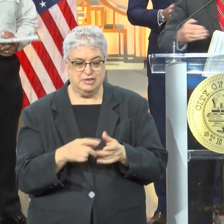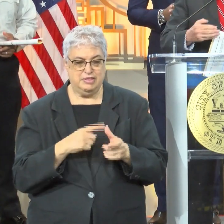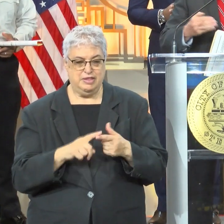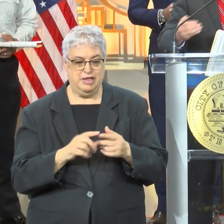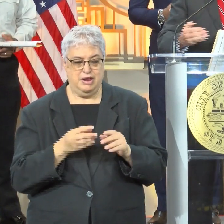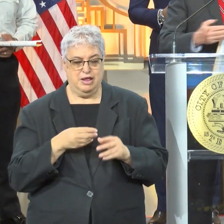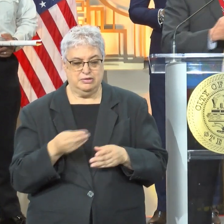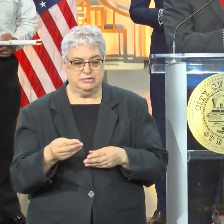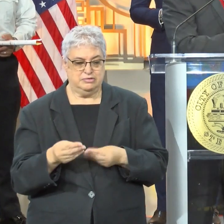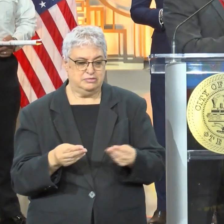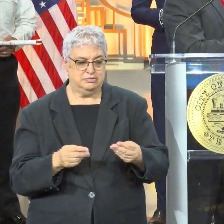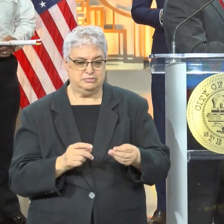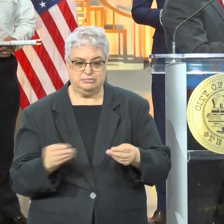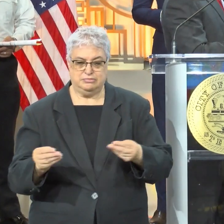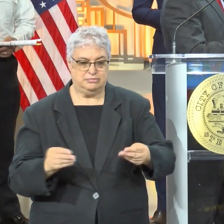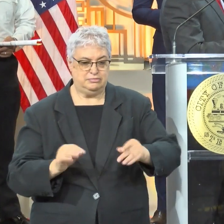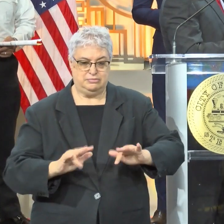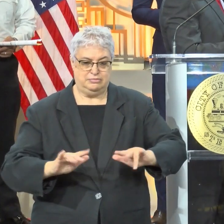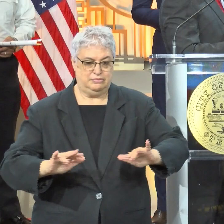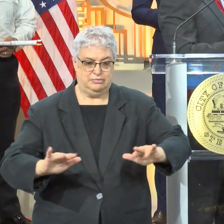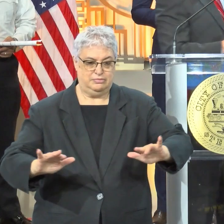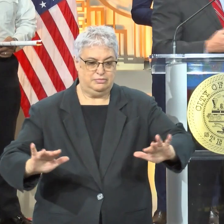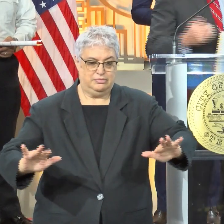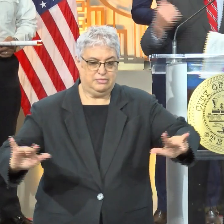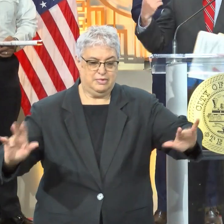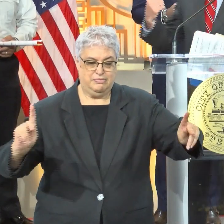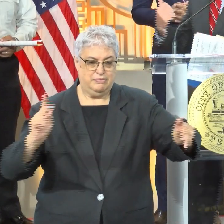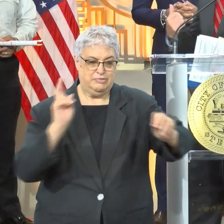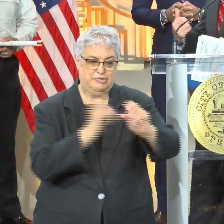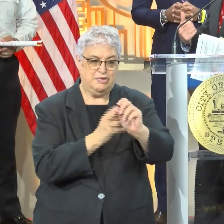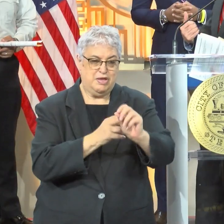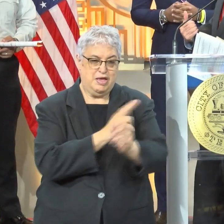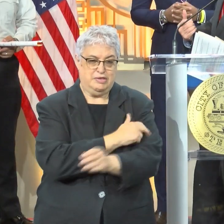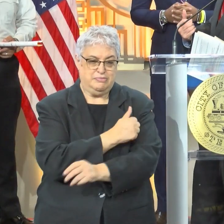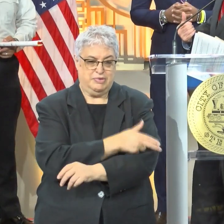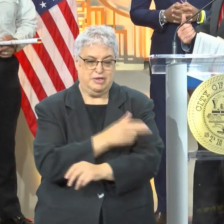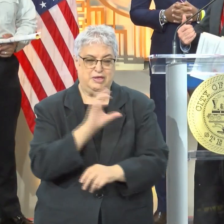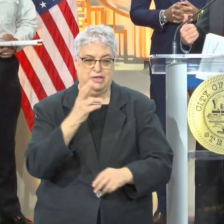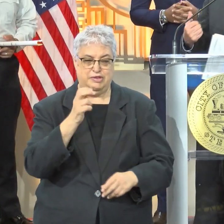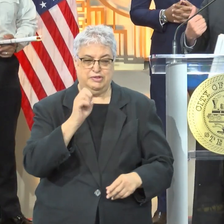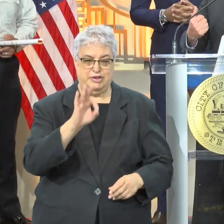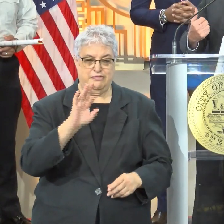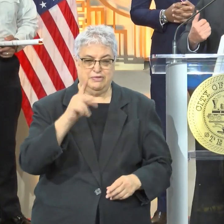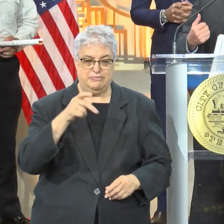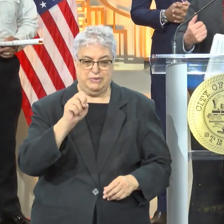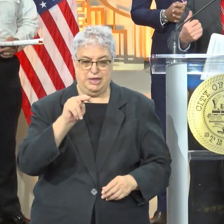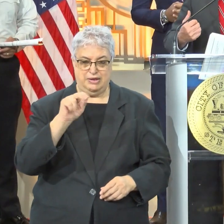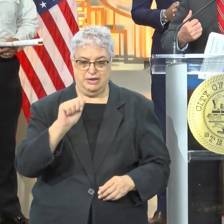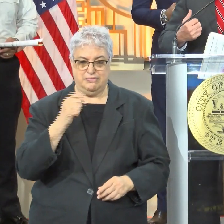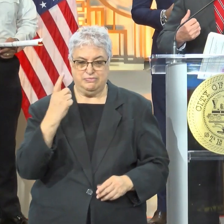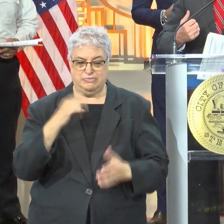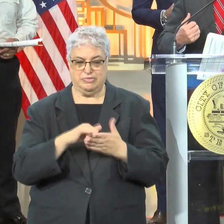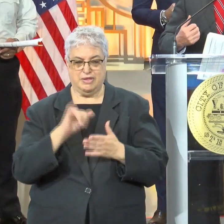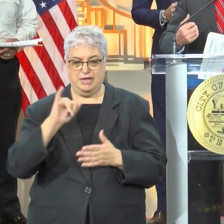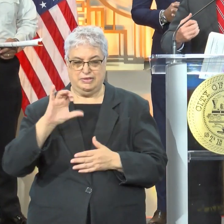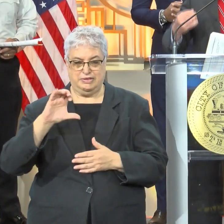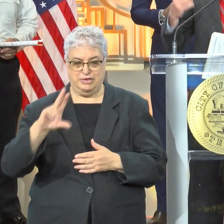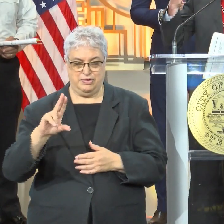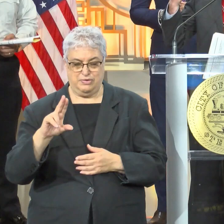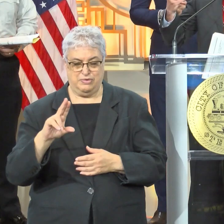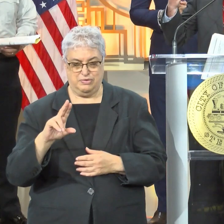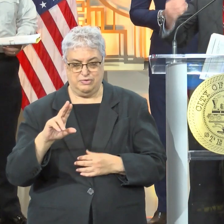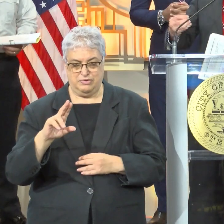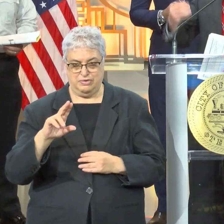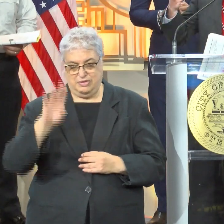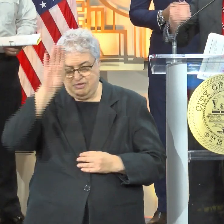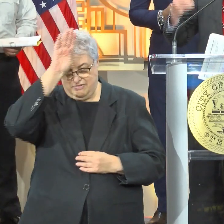so that we don't wind up with the large numbers of people that are in the hospital. And I'm sure Chief Pena is going to talk about one of our firefighters who's the intensive care unit. And